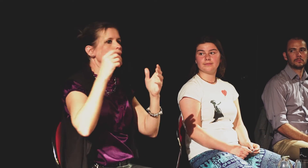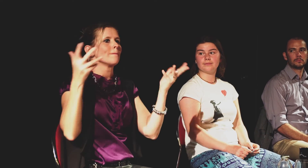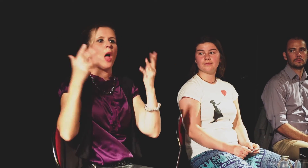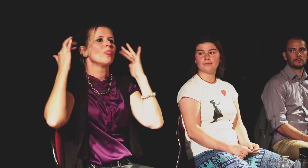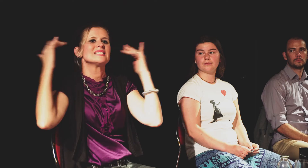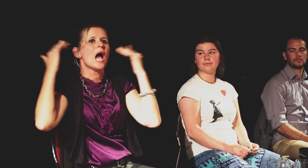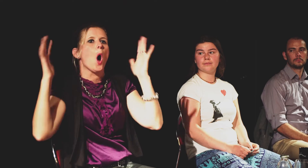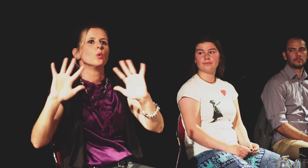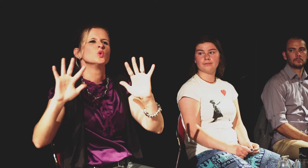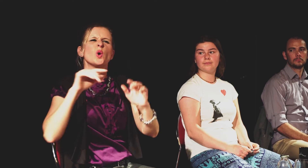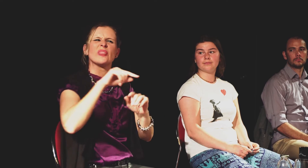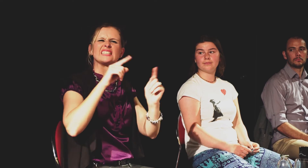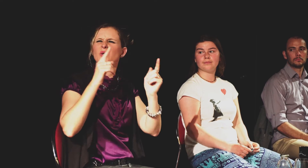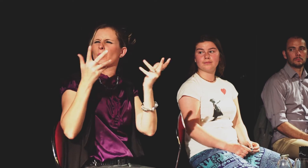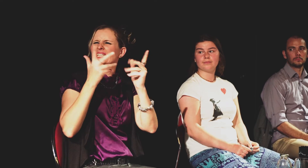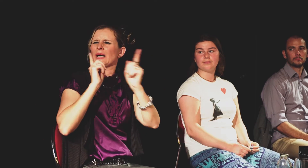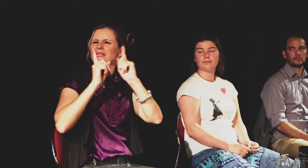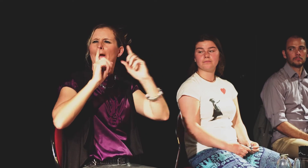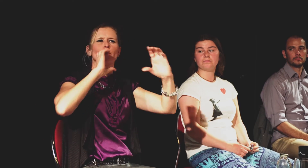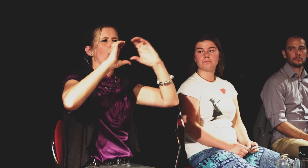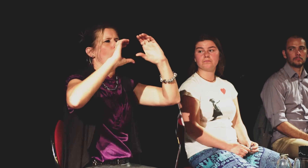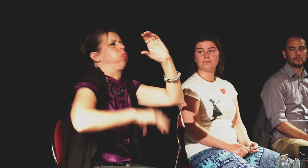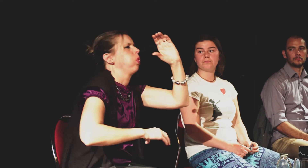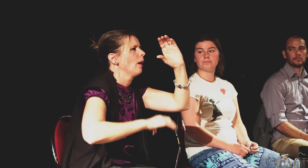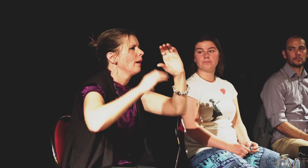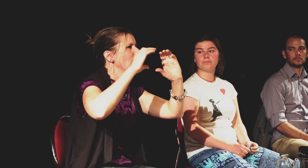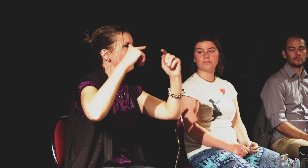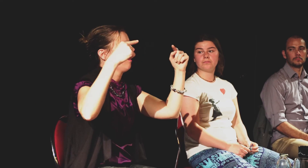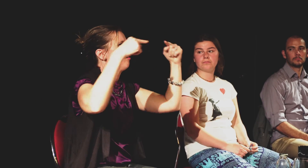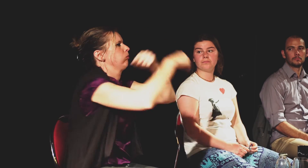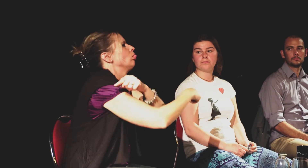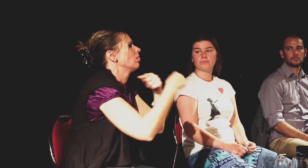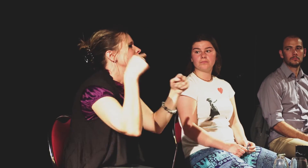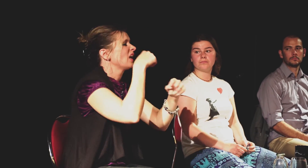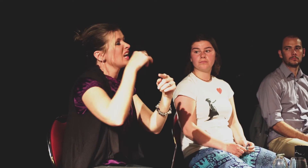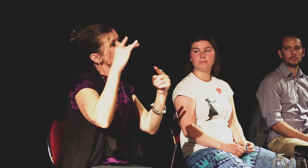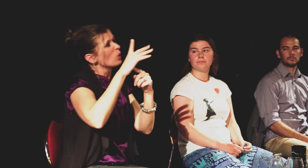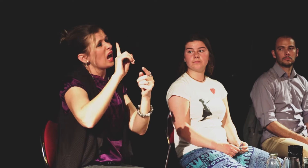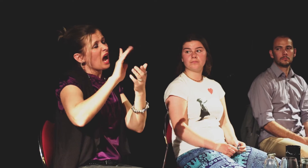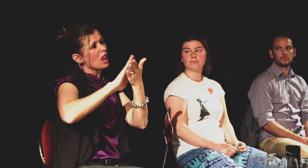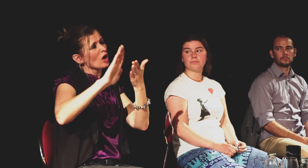You see what I mean? So it isn't attached to sound, so sometimes it's that communication breakdown. It just doesn't